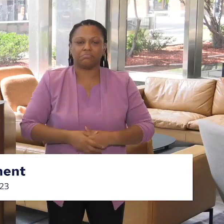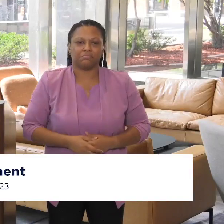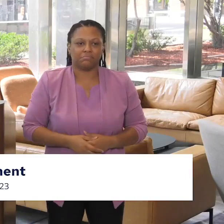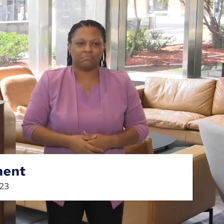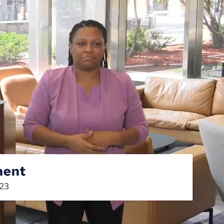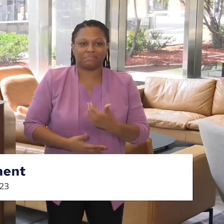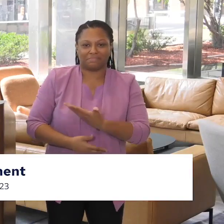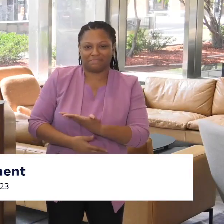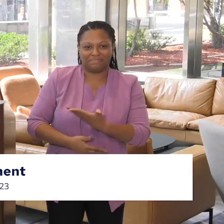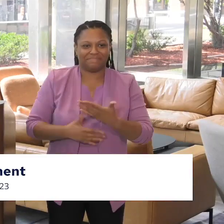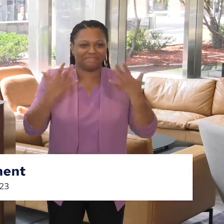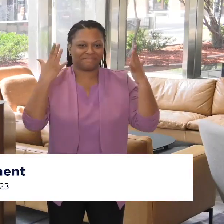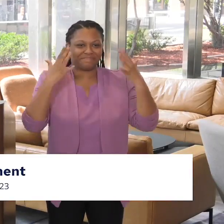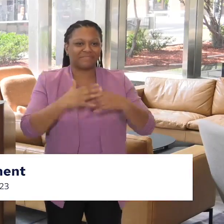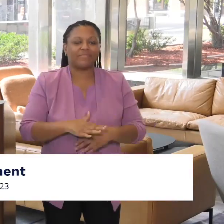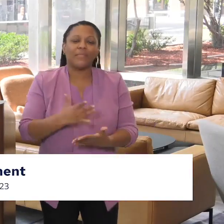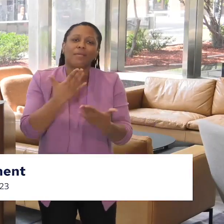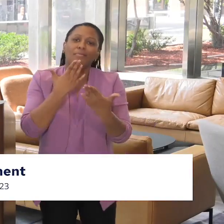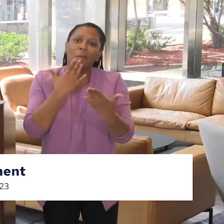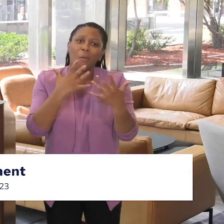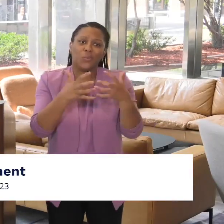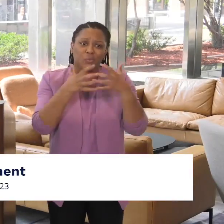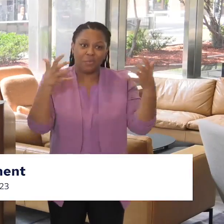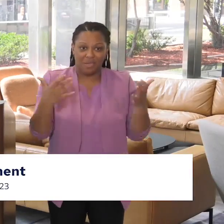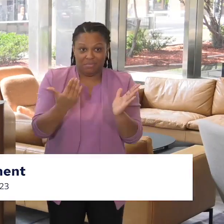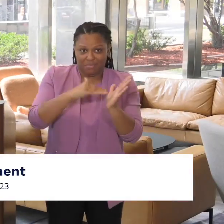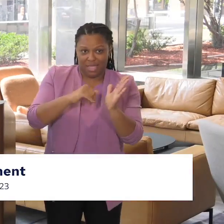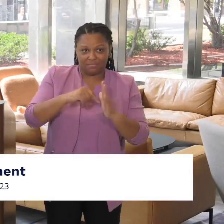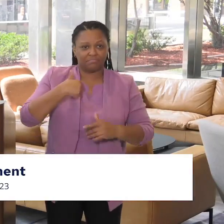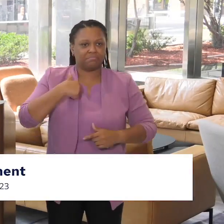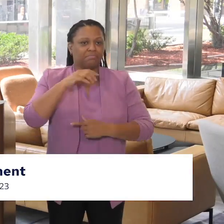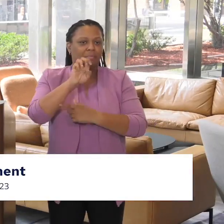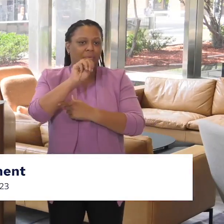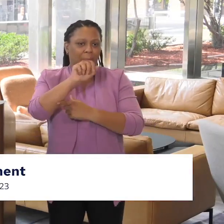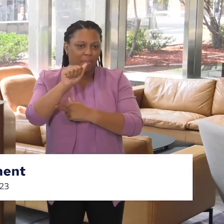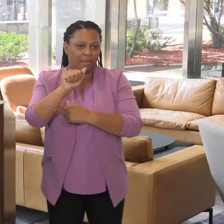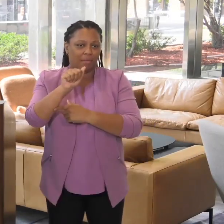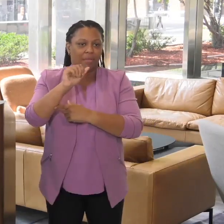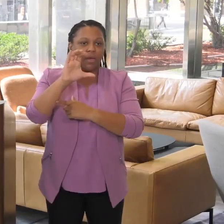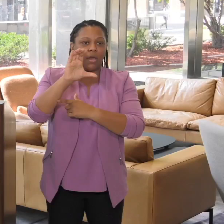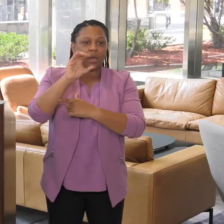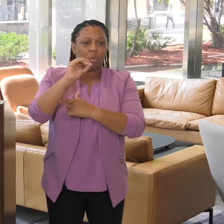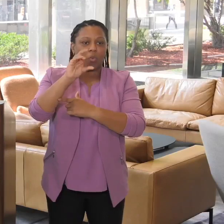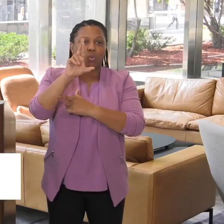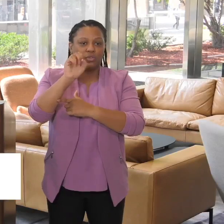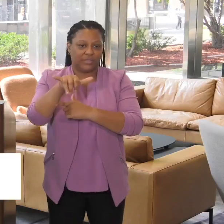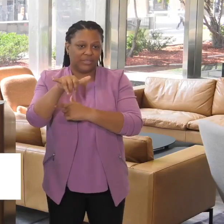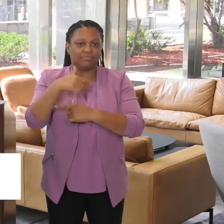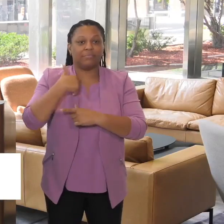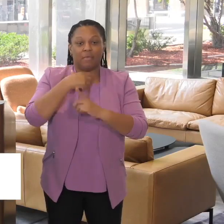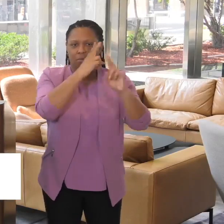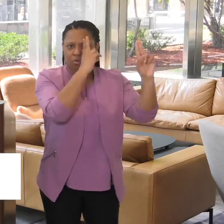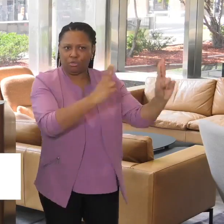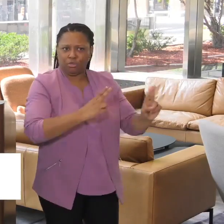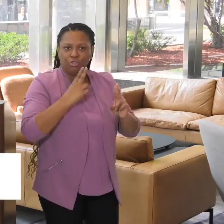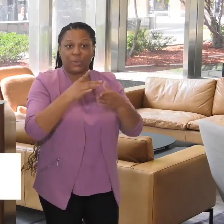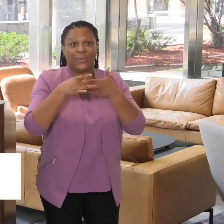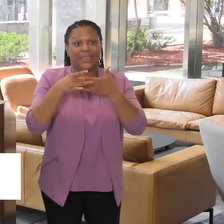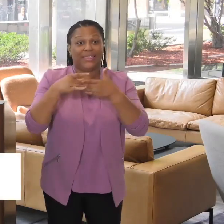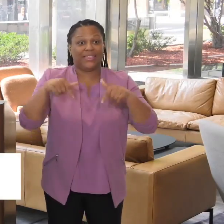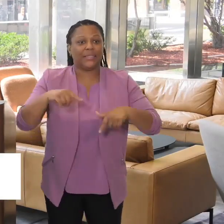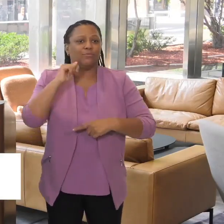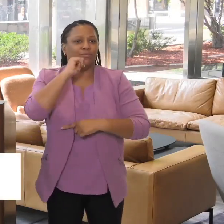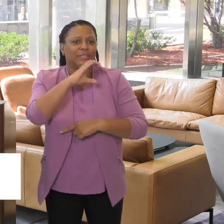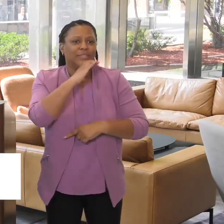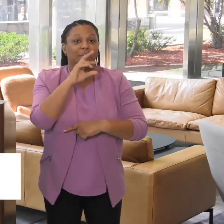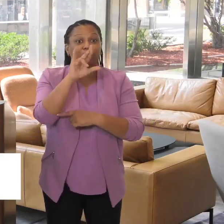Thank you so much. My name is Emma Corey, and I have the honor and privilege of leading Twin Cities Rise, rooted in North